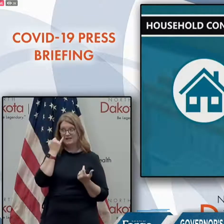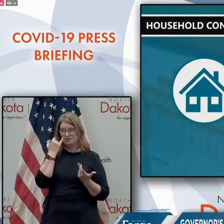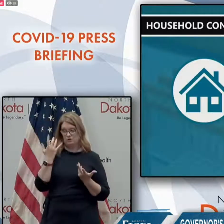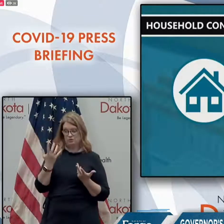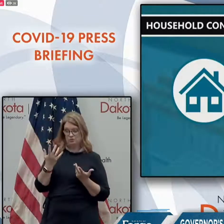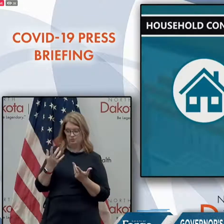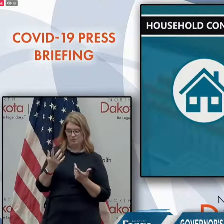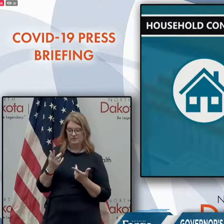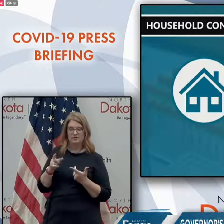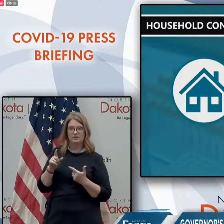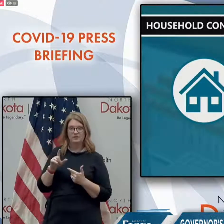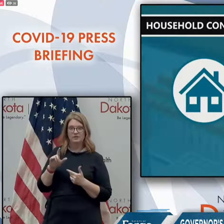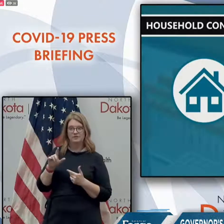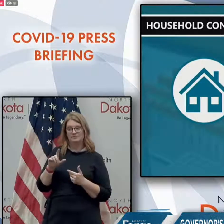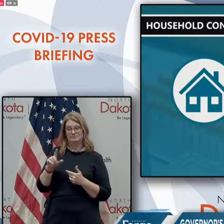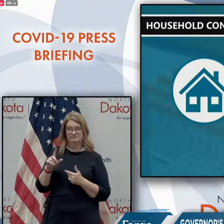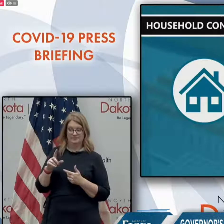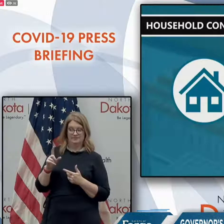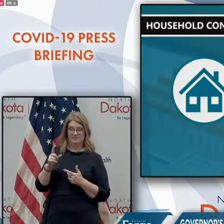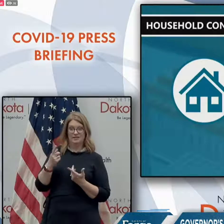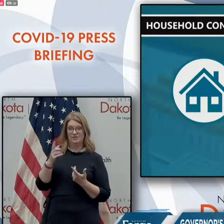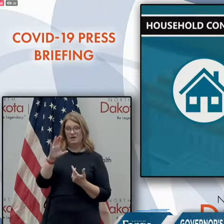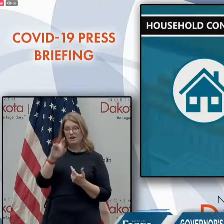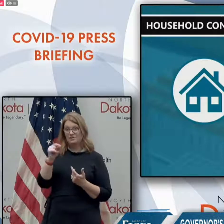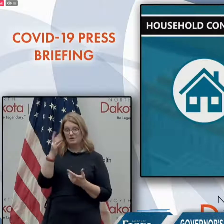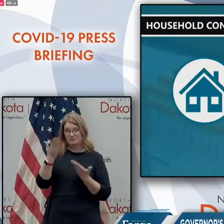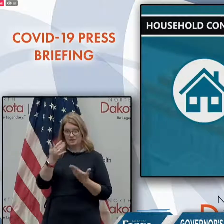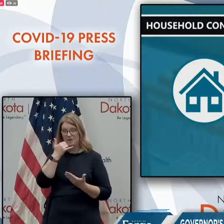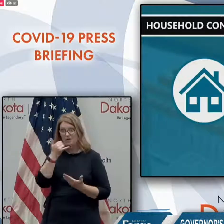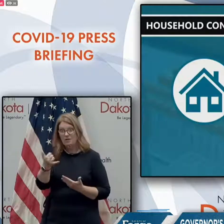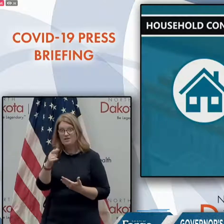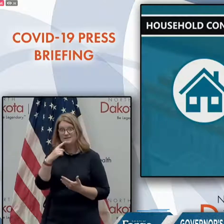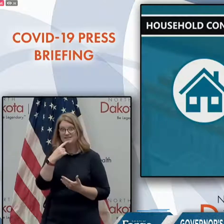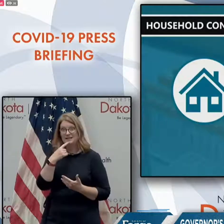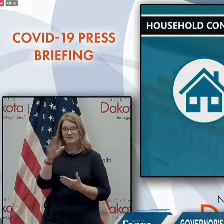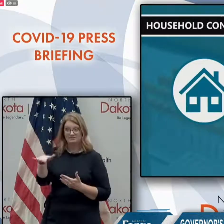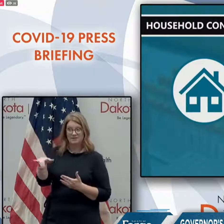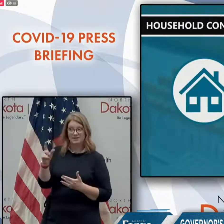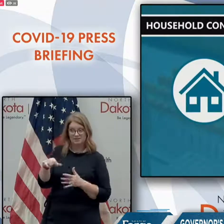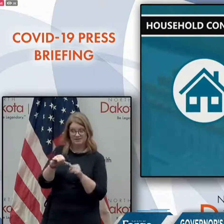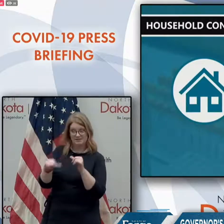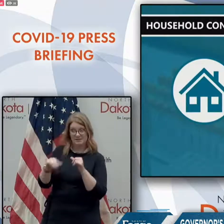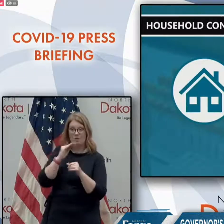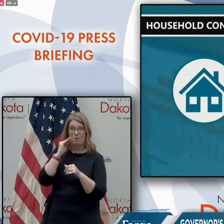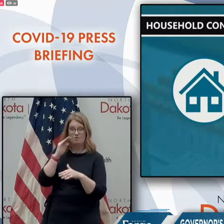a contact tracer may tell you that you have to stay home for up to 24 days.